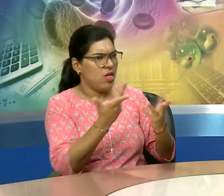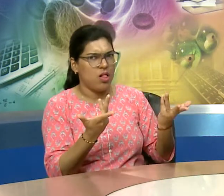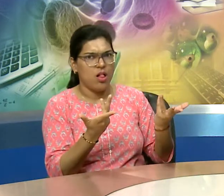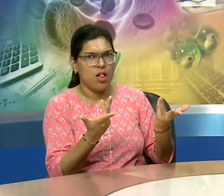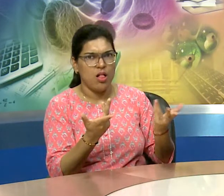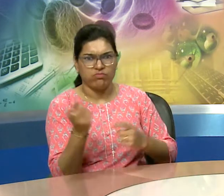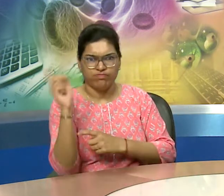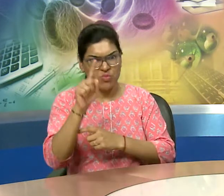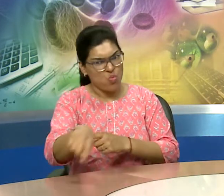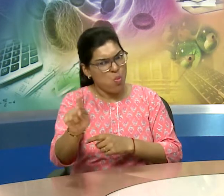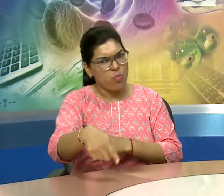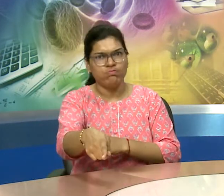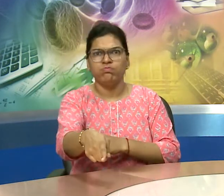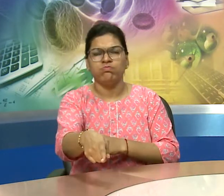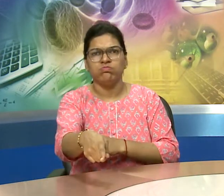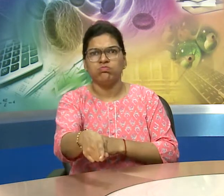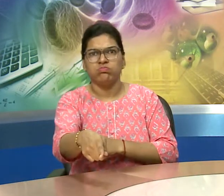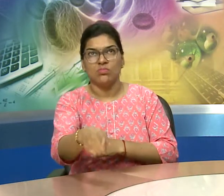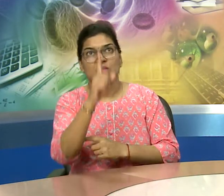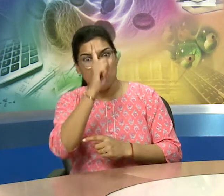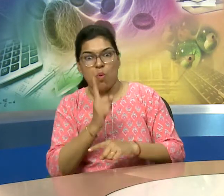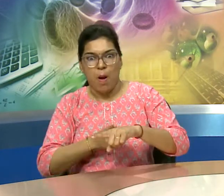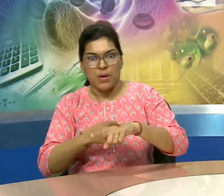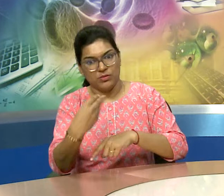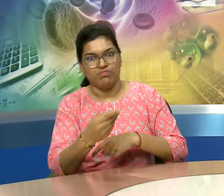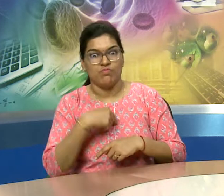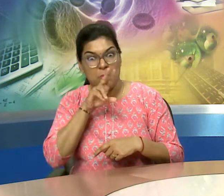because they wanted to stop the scorpion from moving.